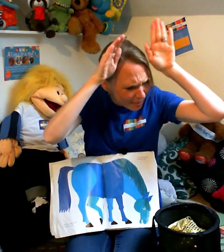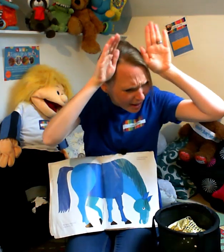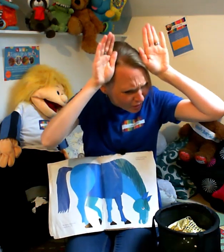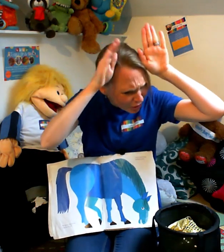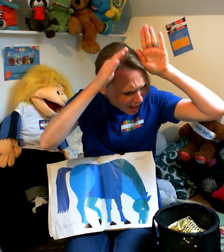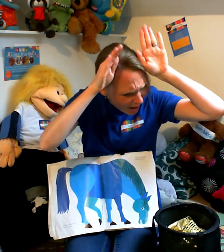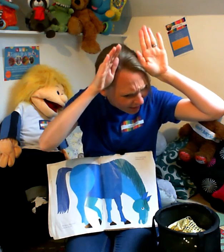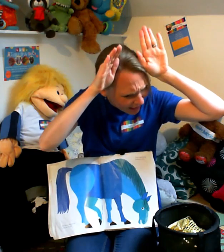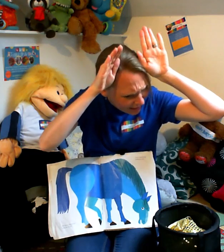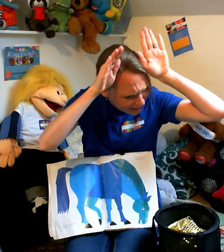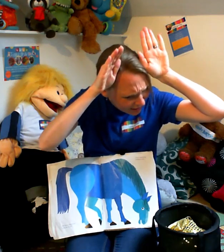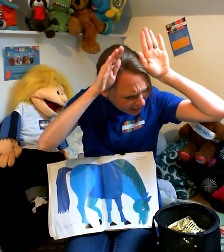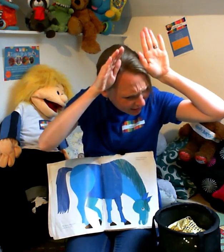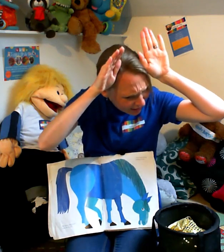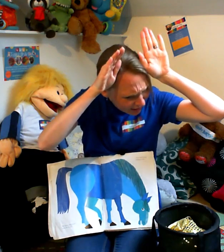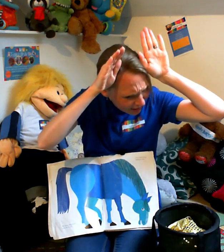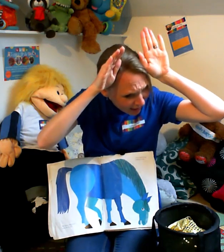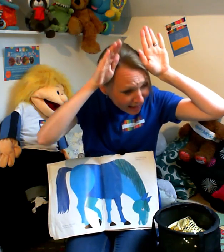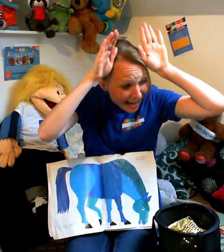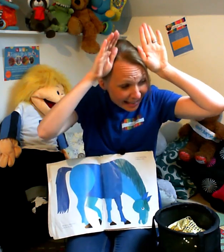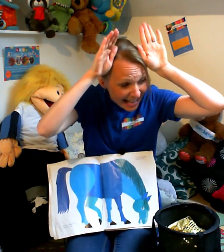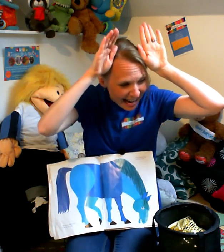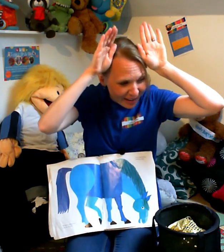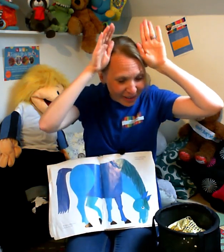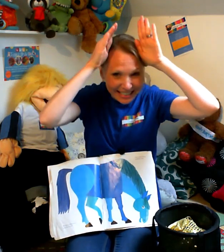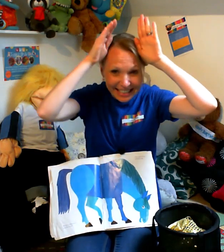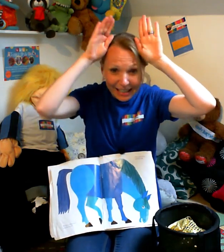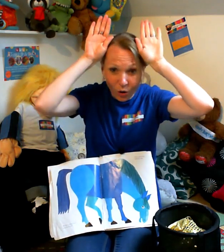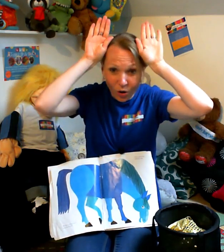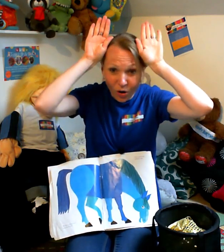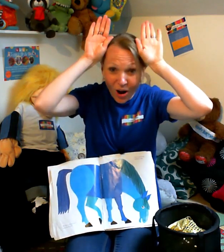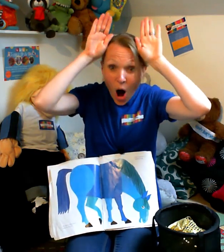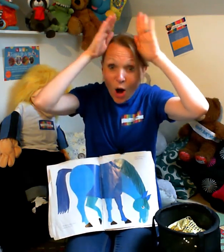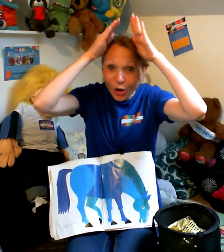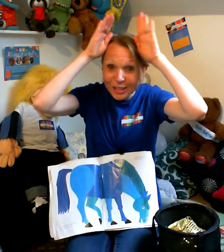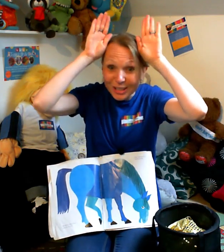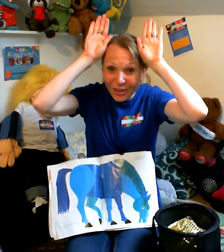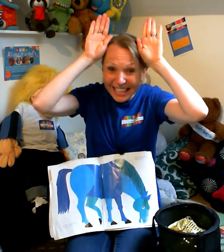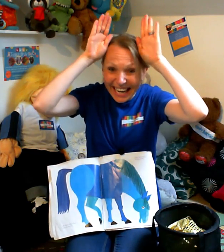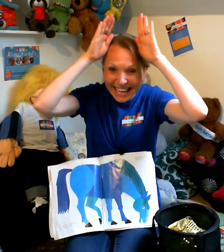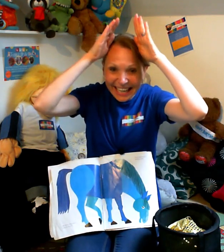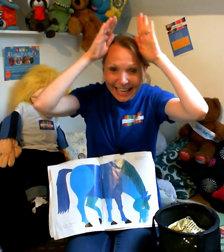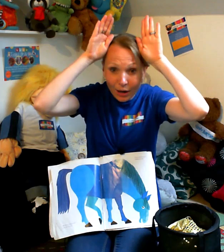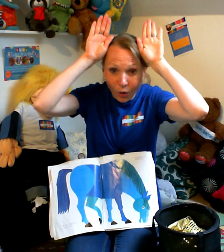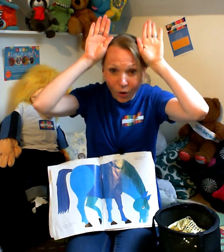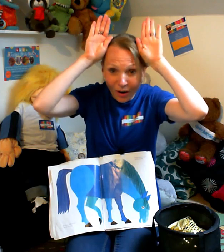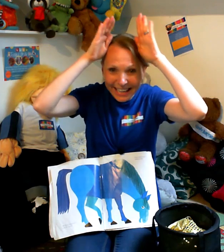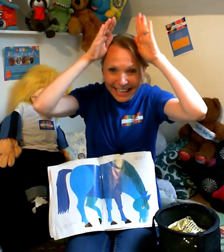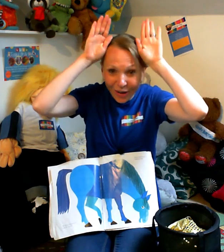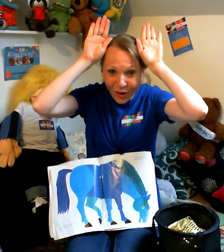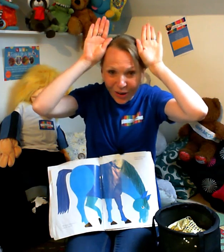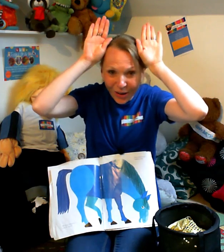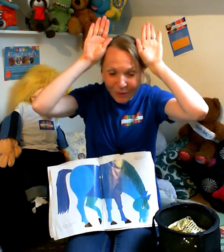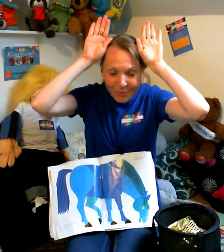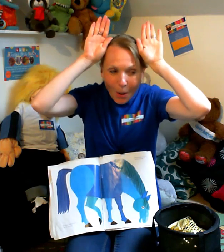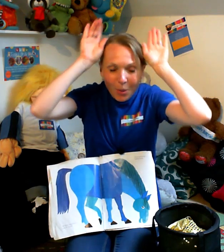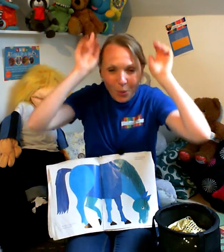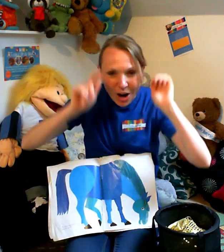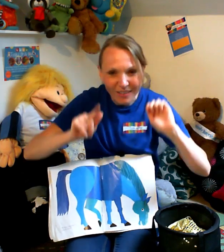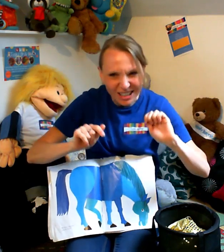make? Do you know, Harris? La la. La la, or ee-oh. Good donkey. Ee-oh, ee-oh. But we are actually